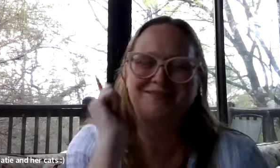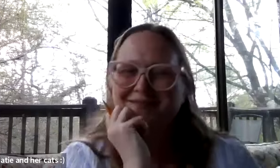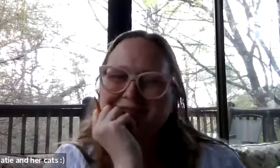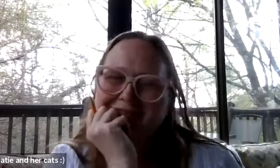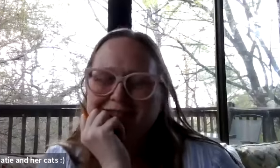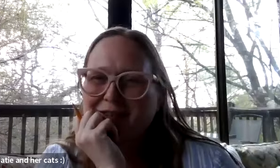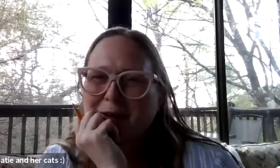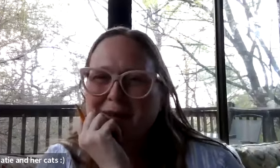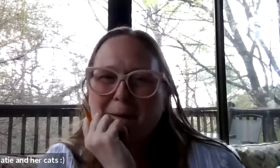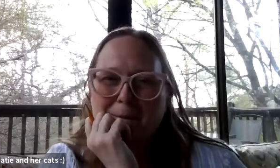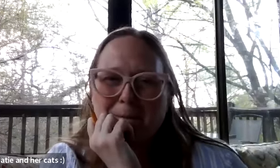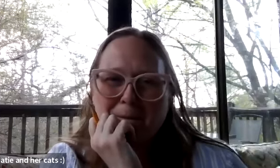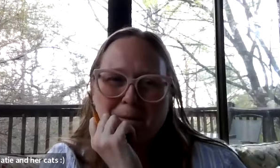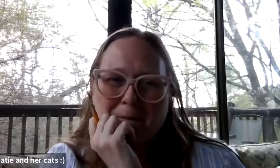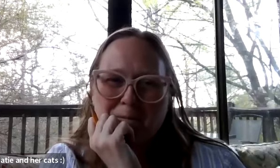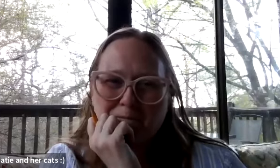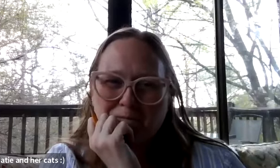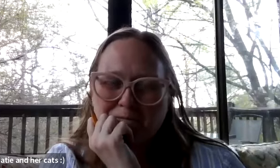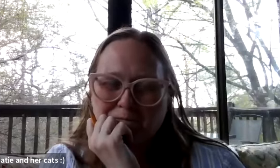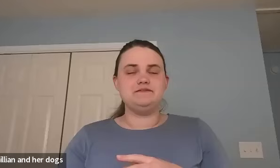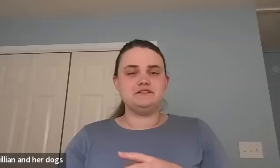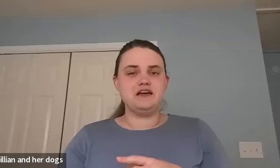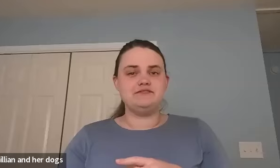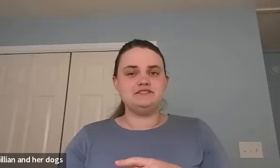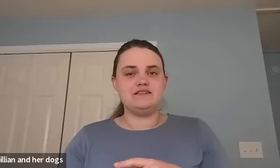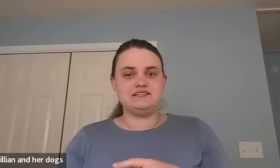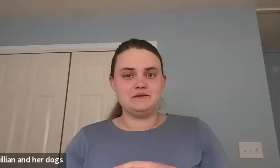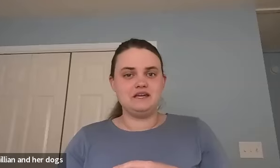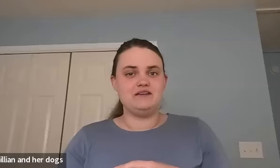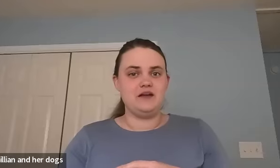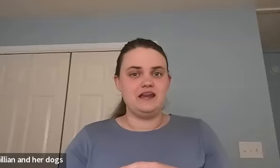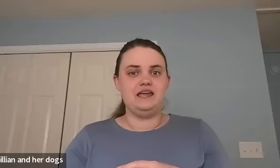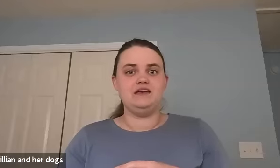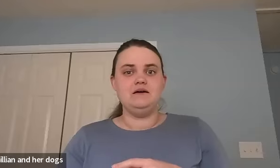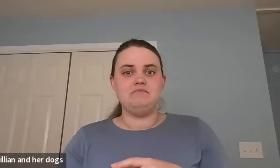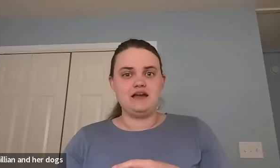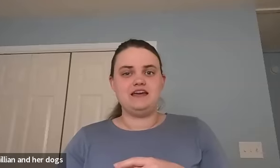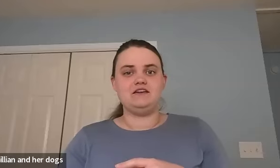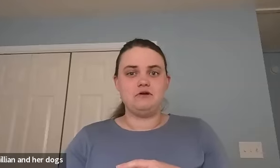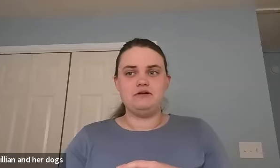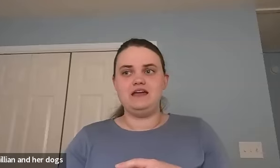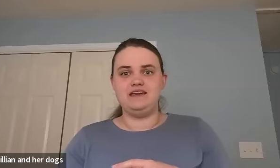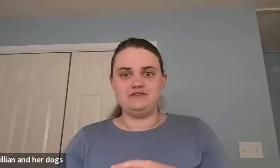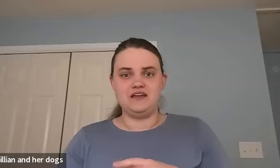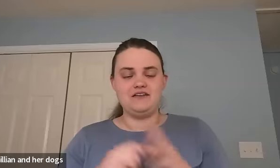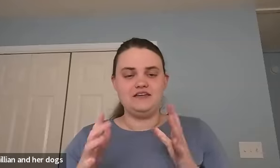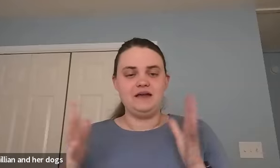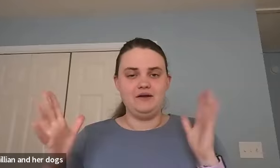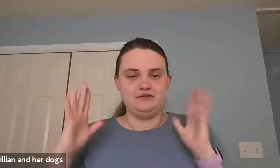do appreciate how clear that is because if there's a different sign for saying like stomach ache for headache, backache, throat ache, everything, I think